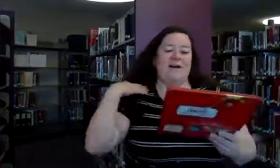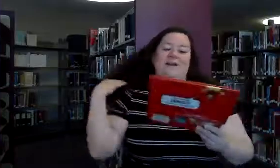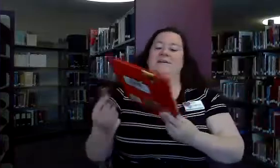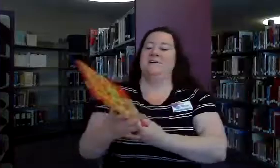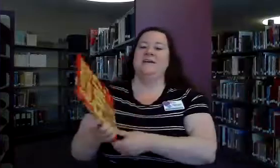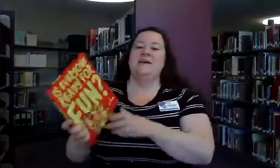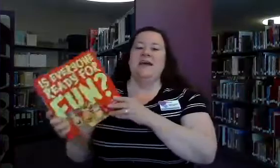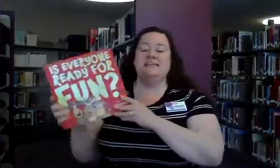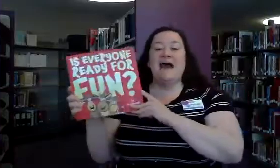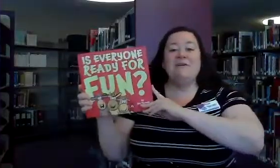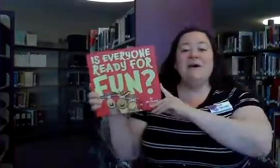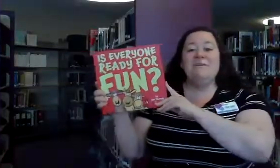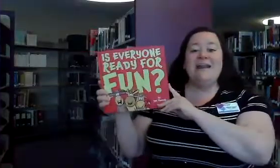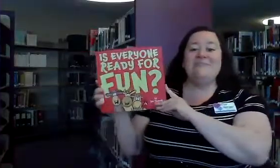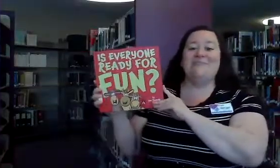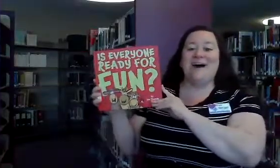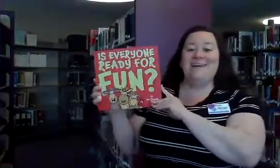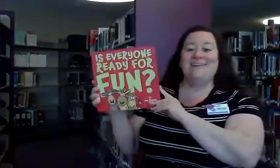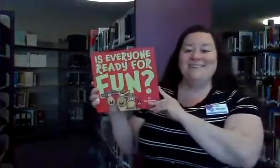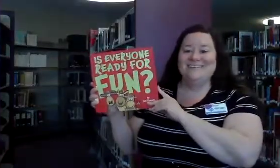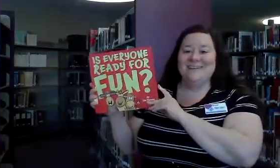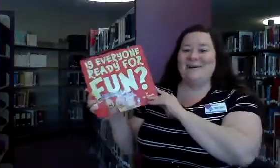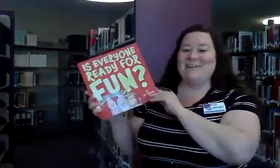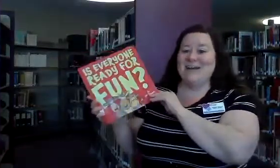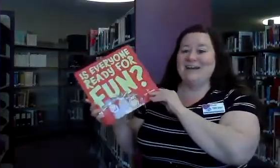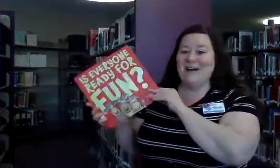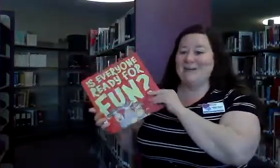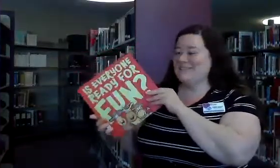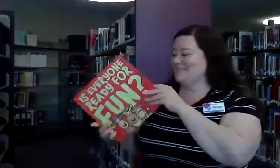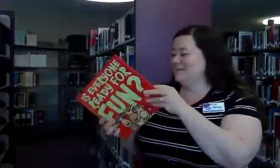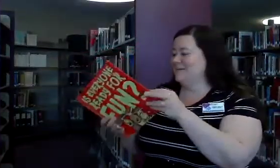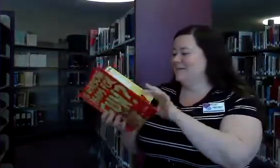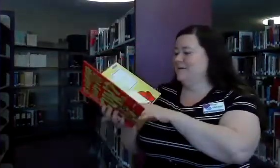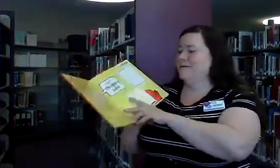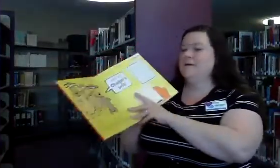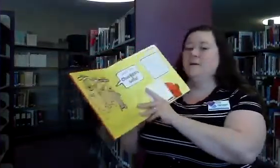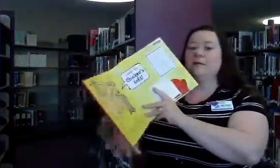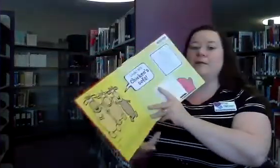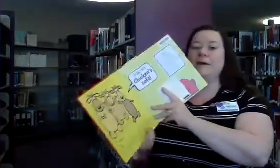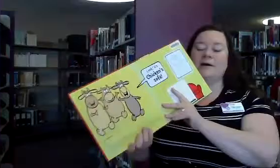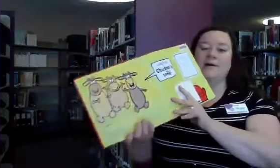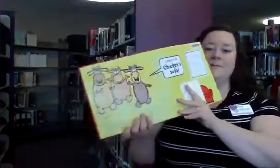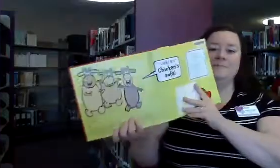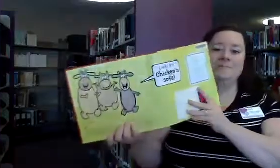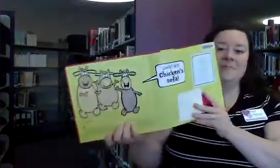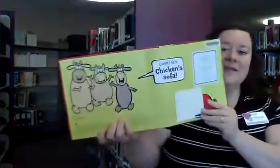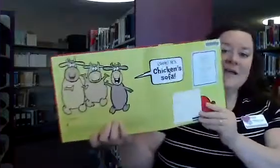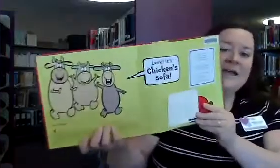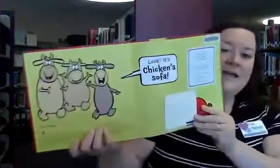fun. Is Everyone Ready for Fun? By Jan Thomas. Look,